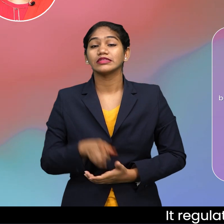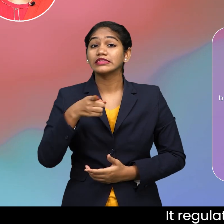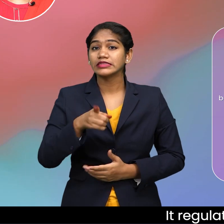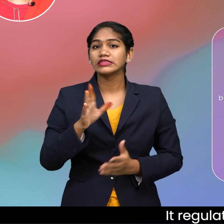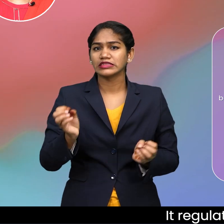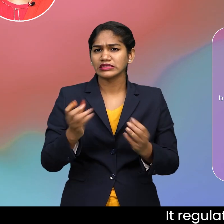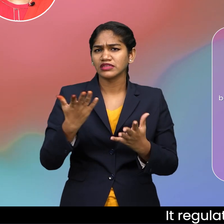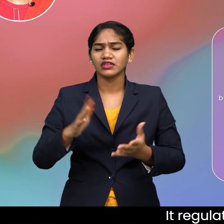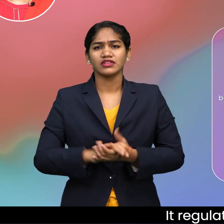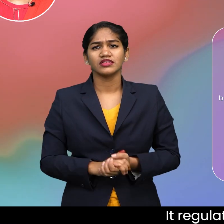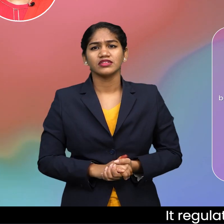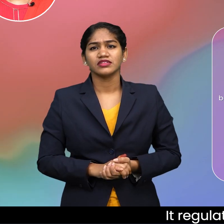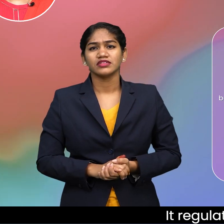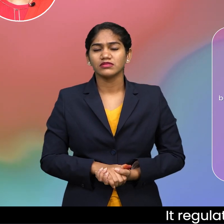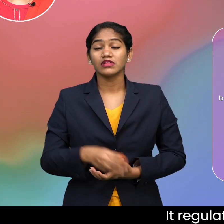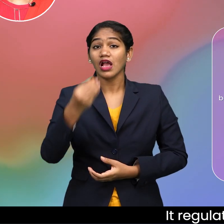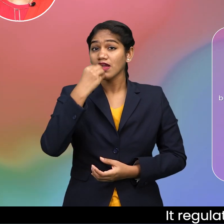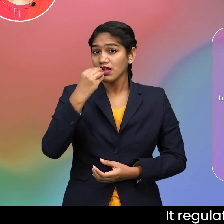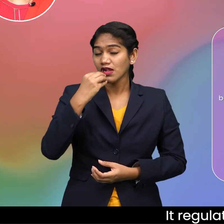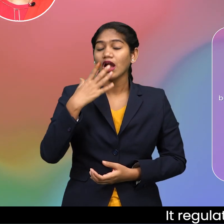It regulates mastication,